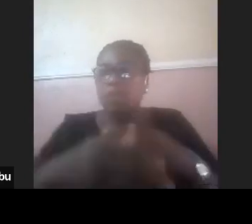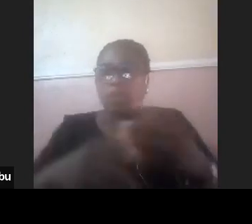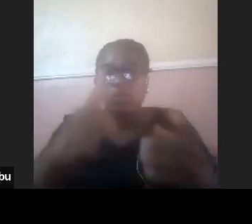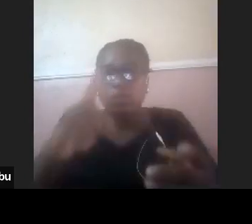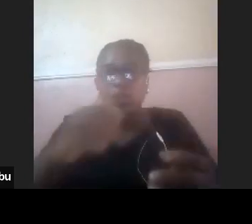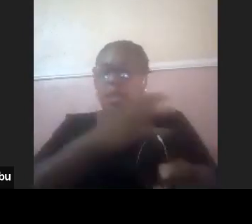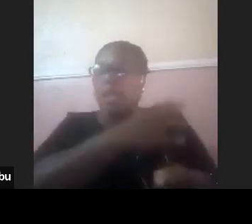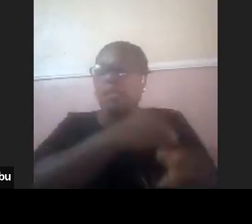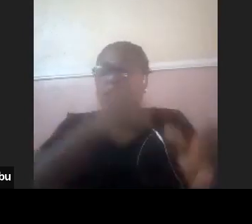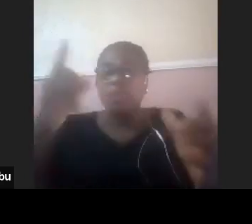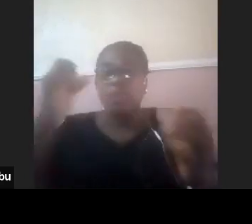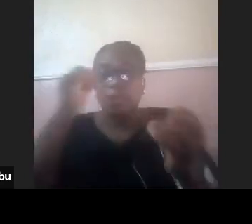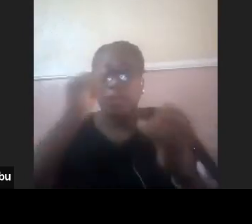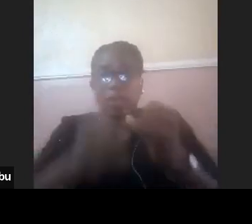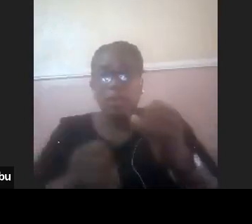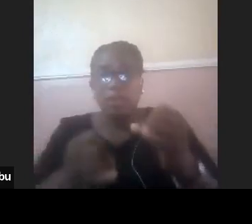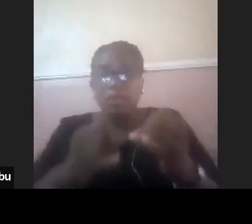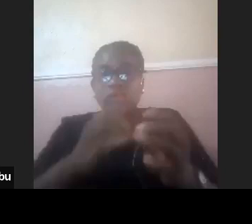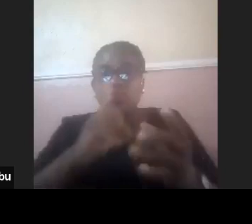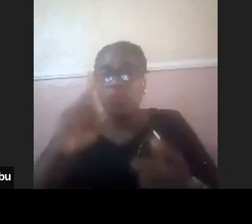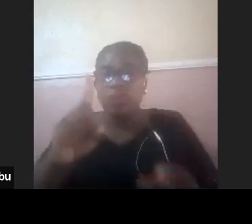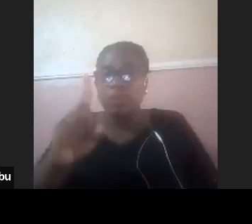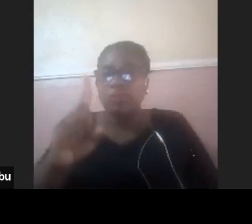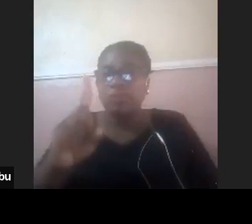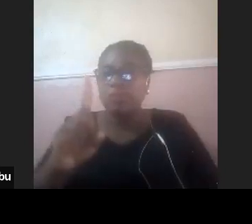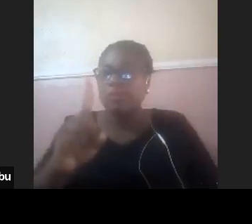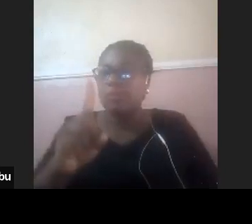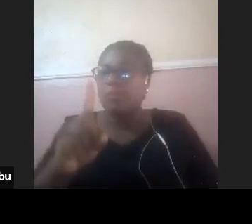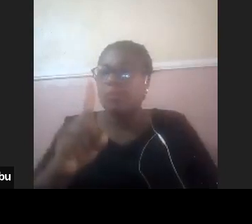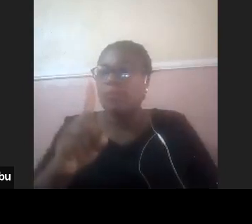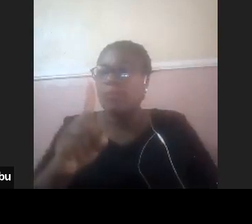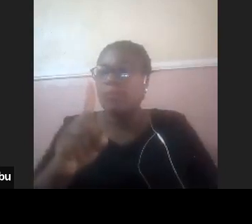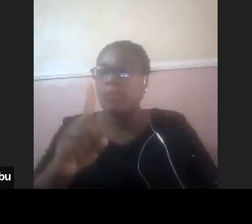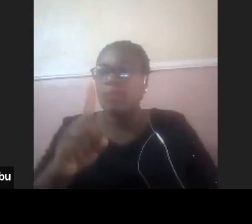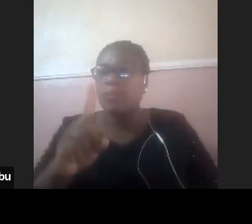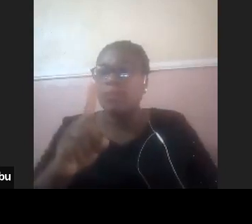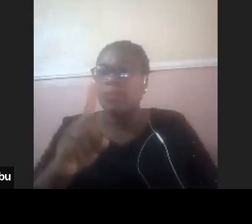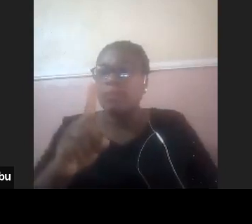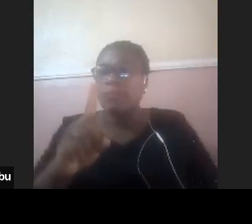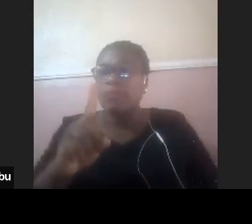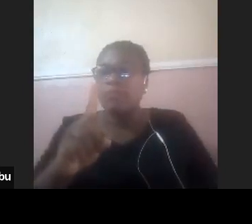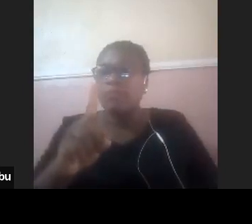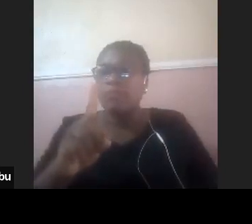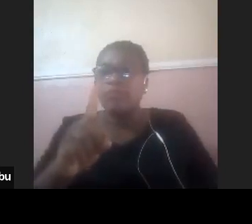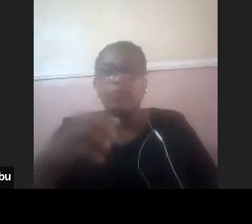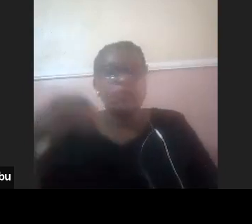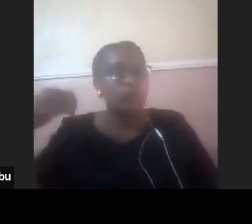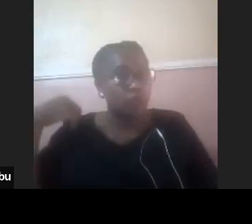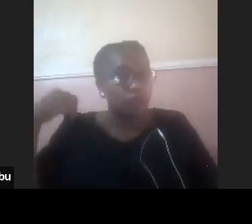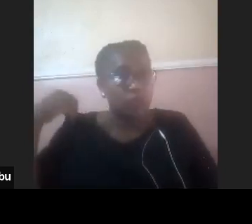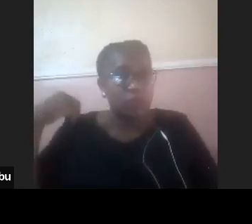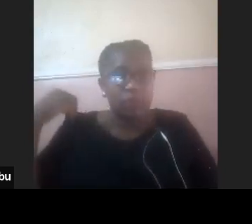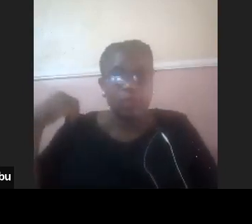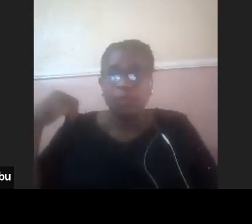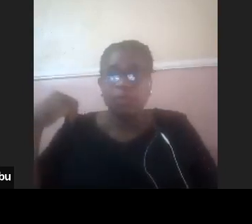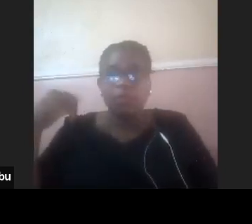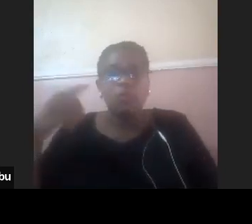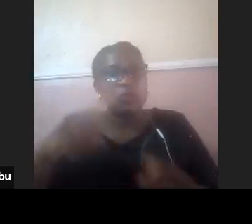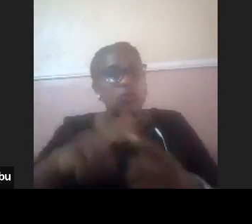one, I intend to volunteer, to train